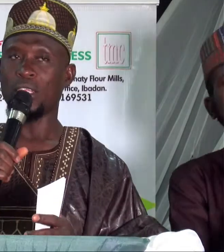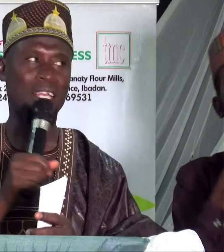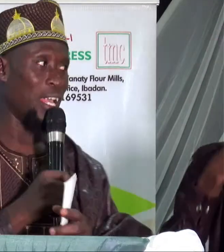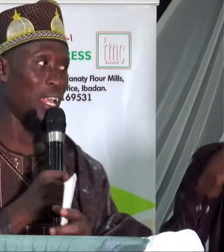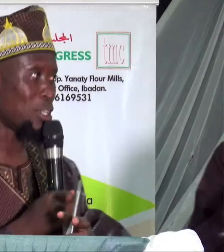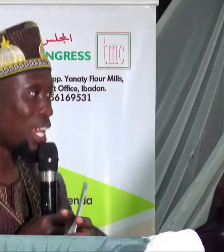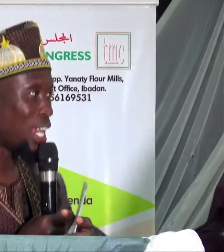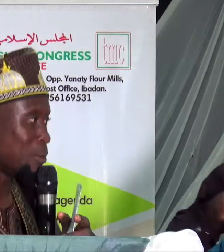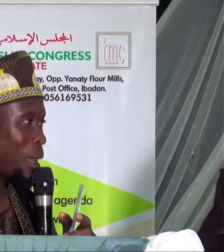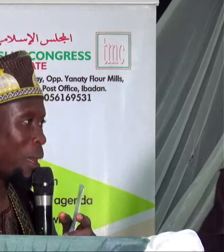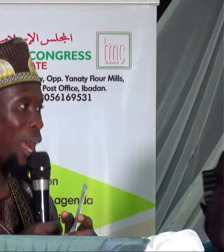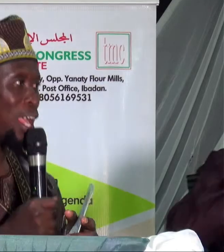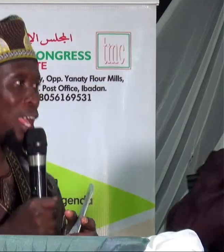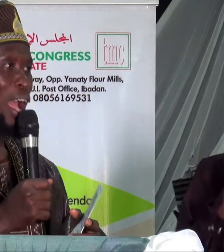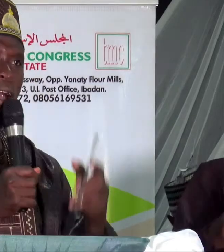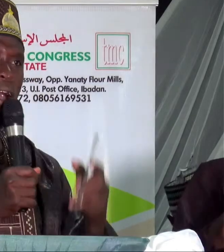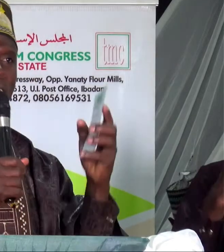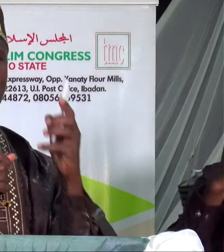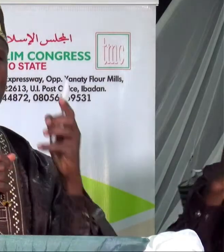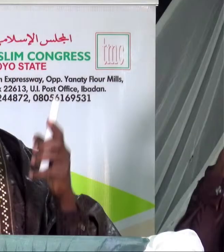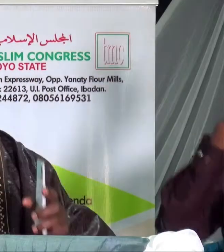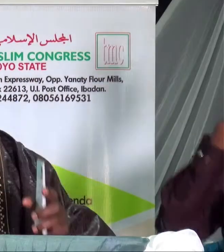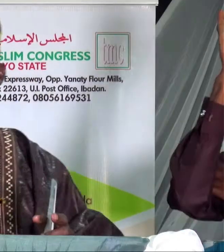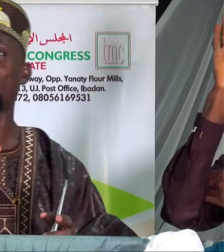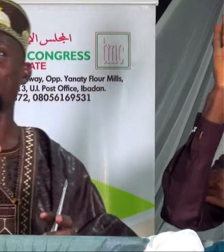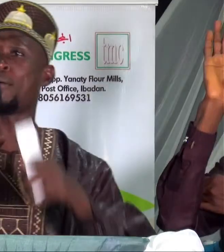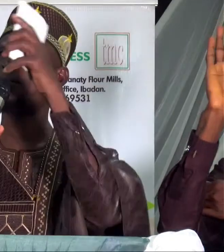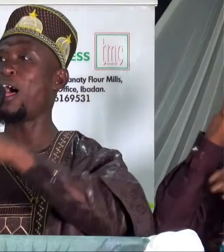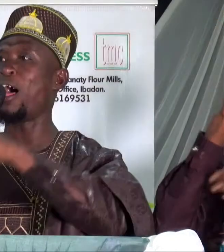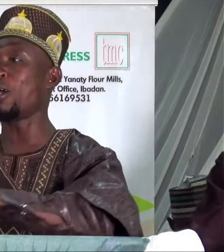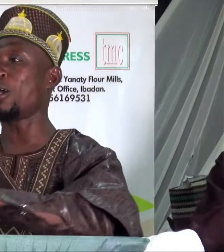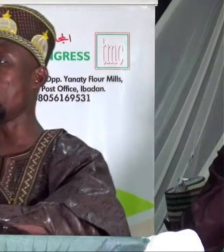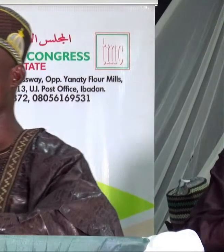ẹ ṣe ń jáde ẹyin bàbá wa àwọn àfáà náà mọ iyì kùránì ẹ bá